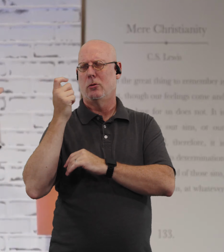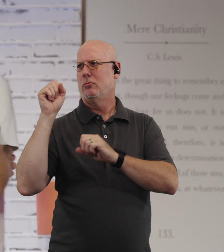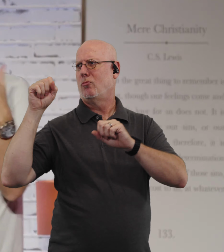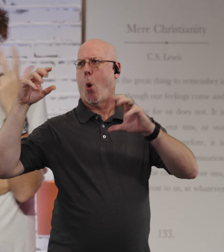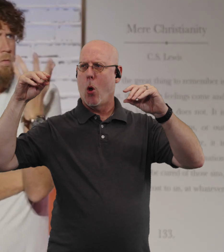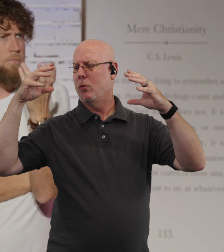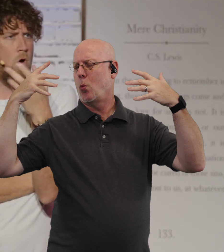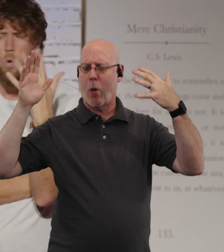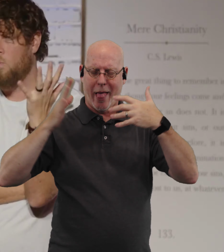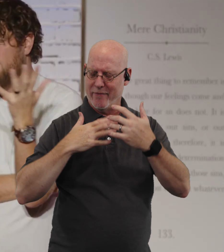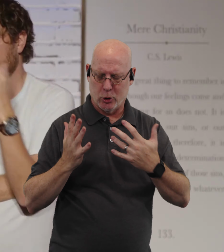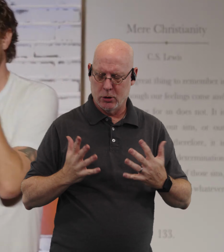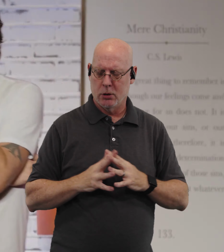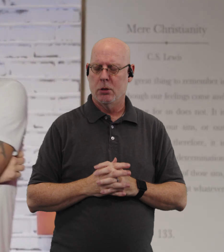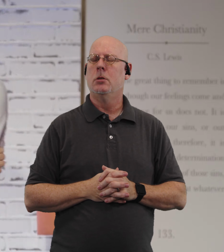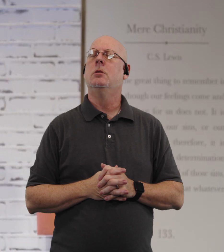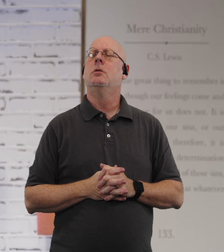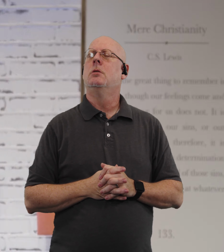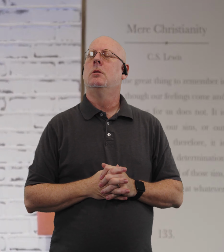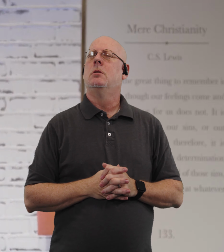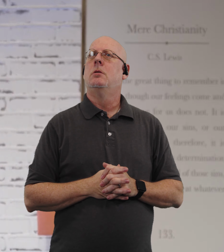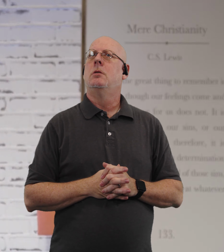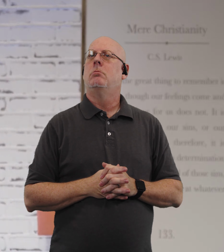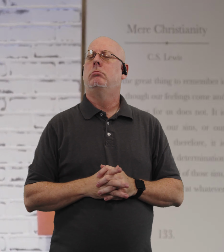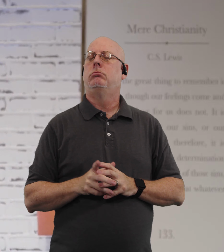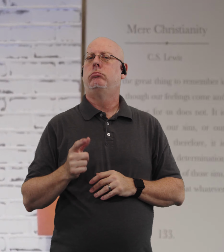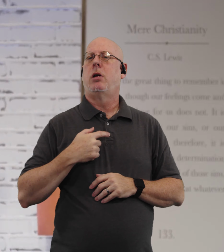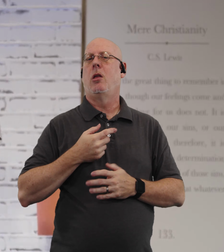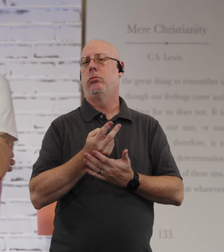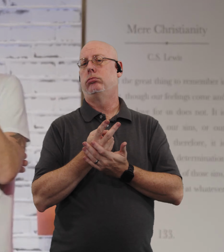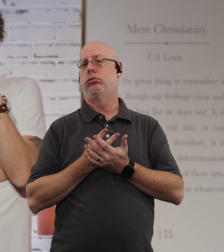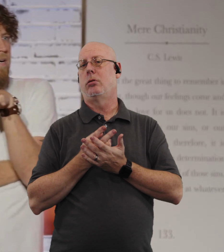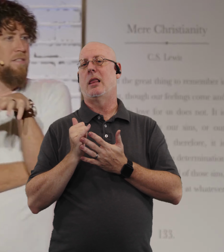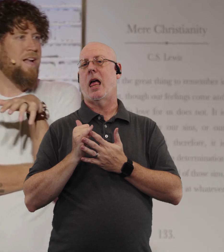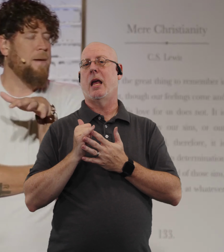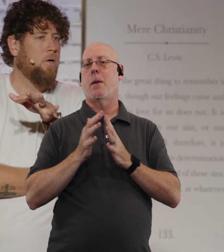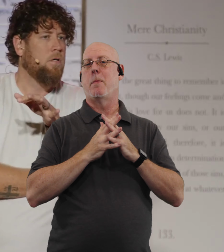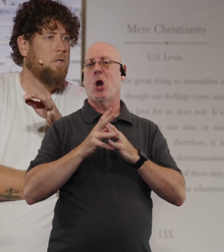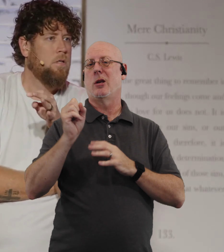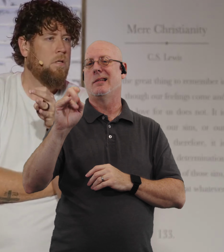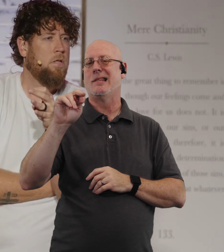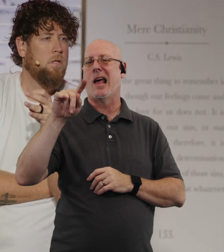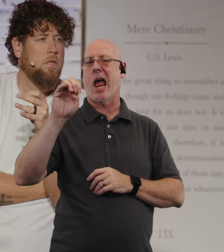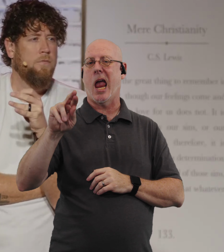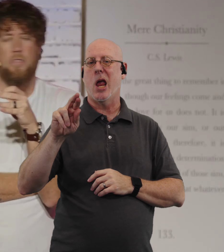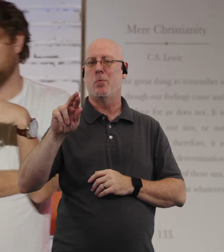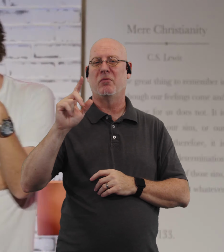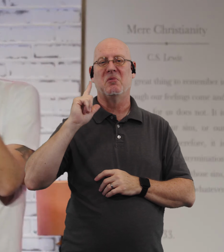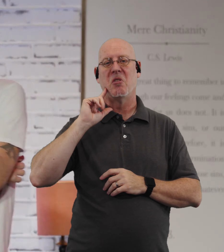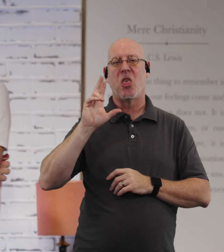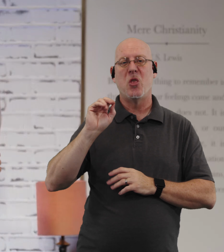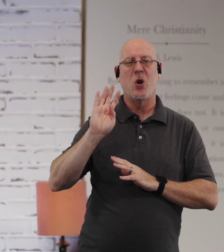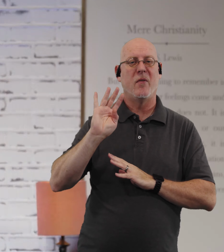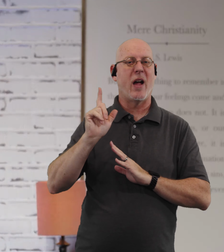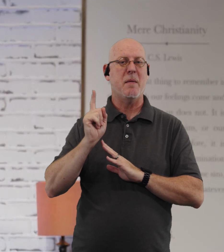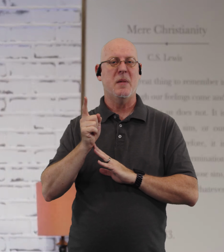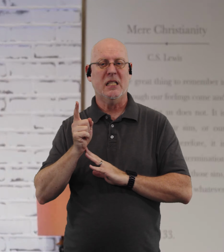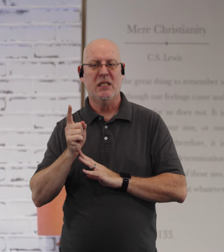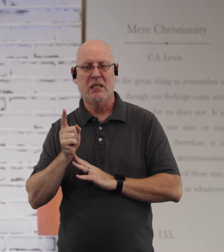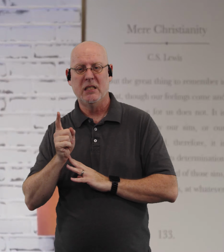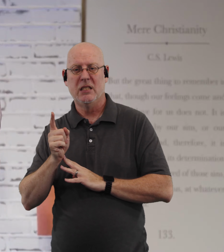or the foghorn, or whatever it is, and I'm gonna kind of lay back here like American Sniper for 30, 45